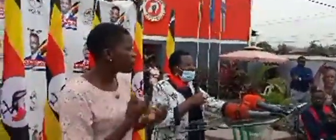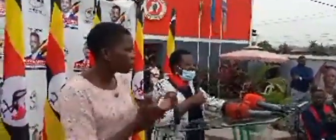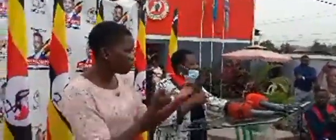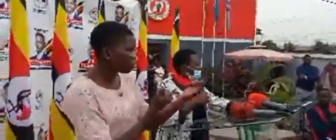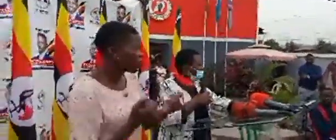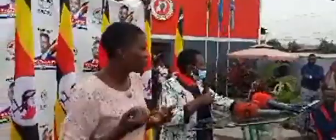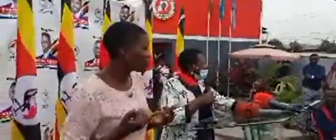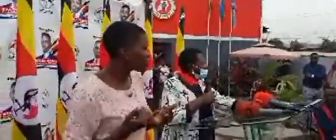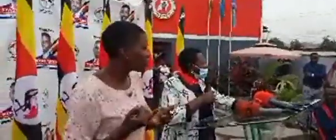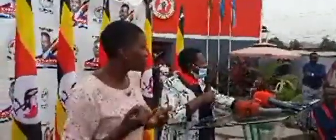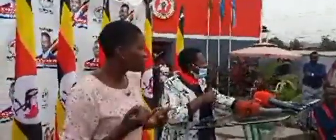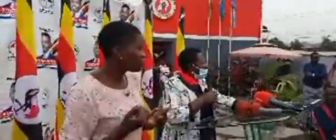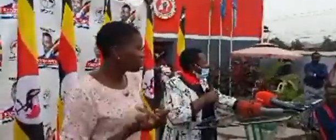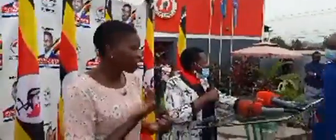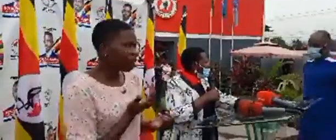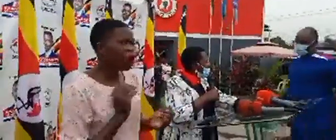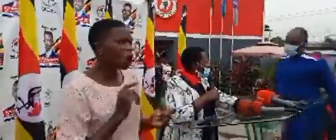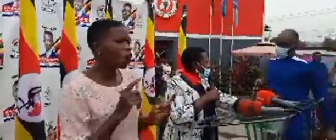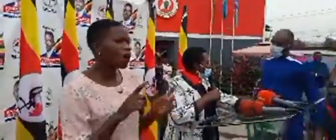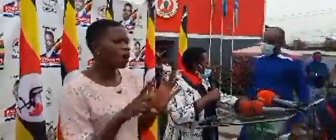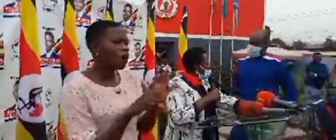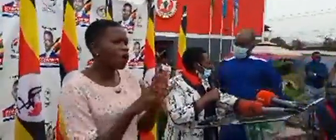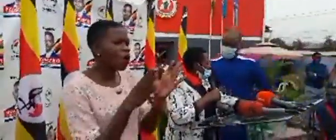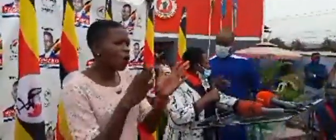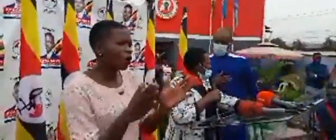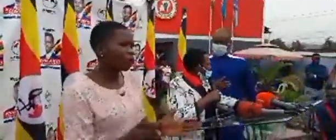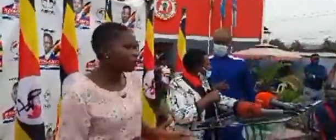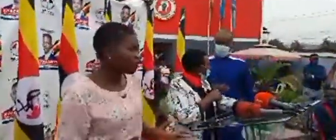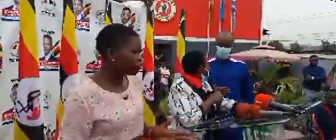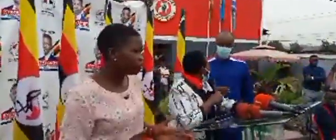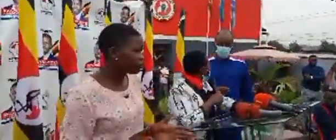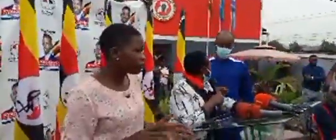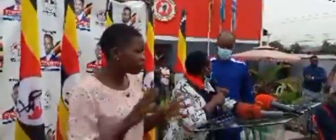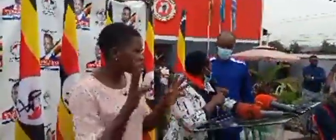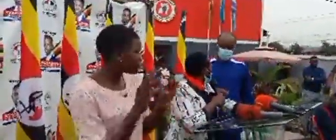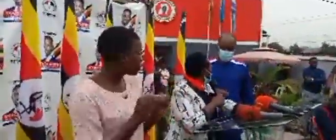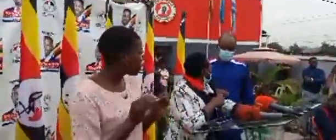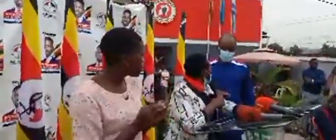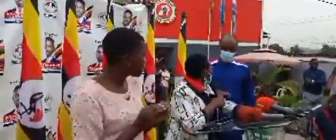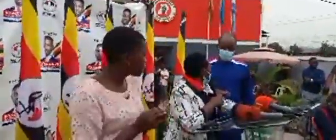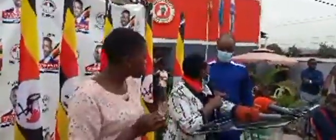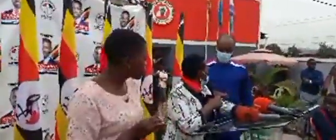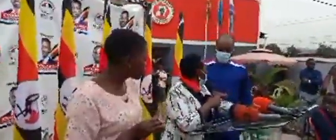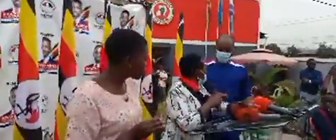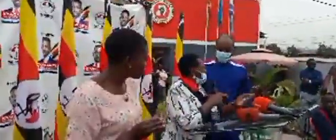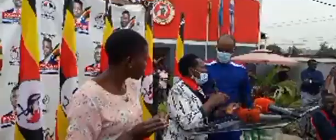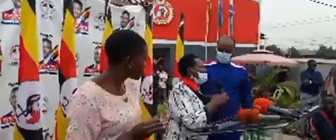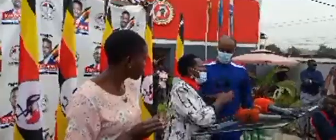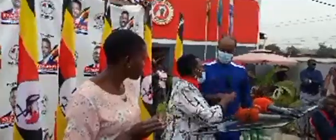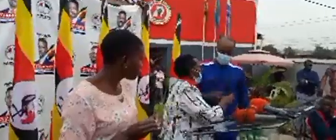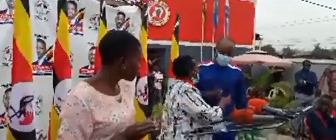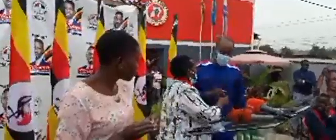Can I invite the SG to conclude our